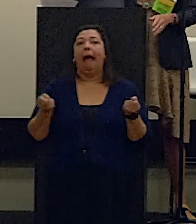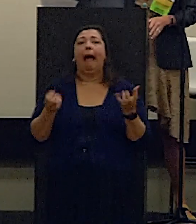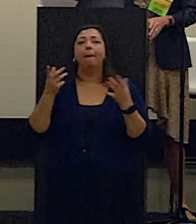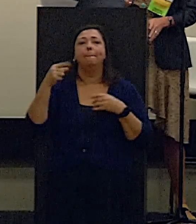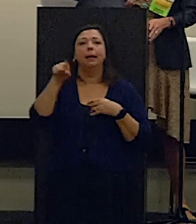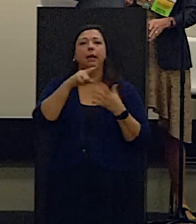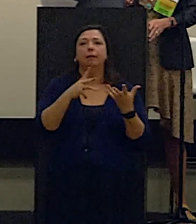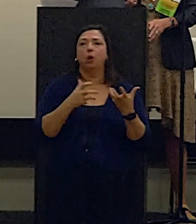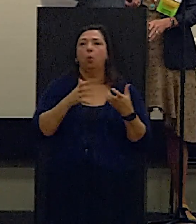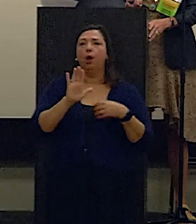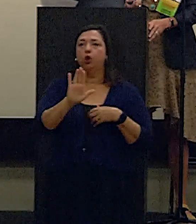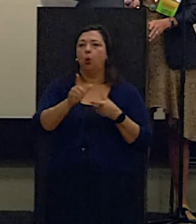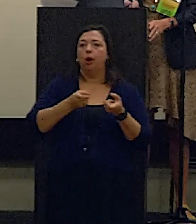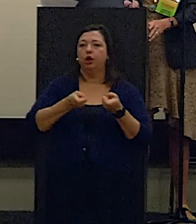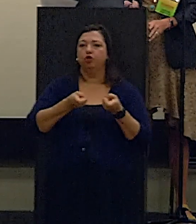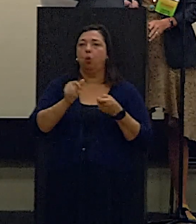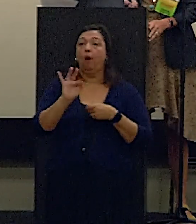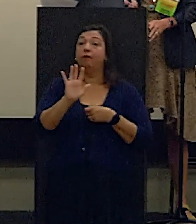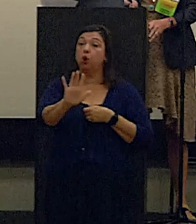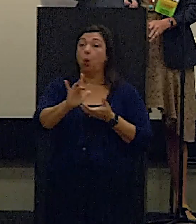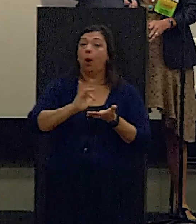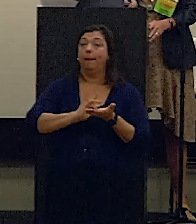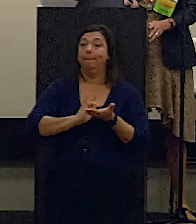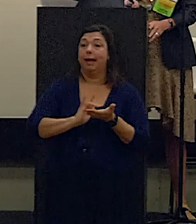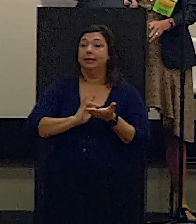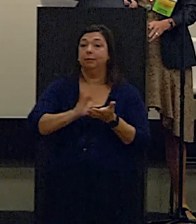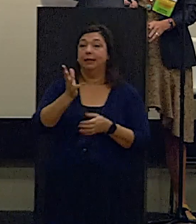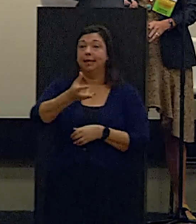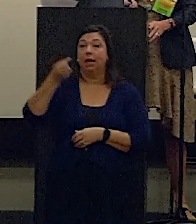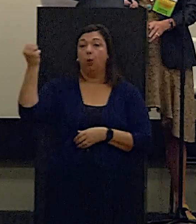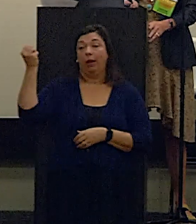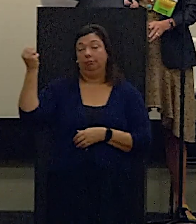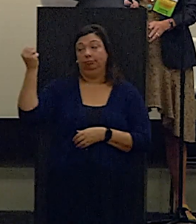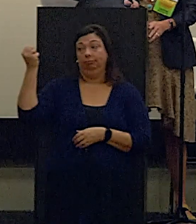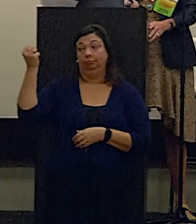you want your control of your medication regimen taken away?